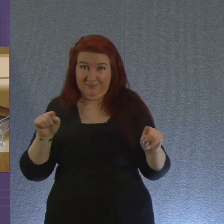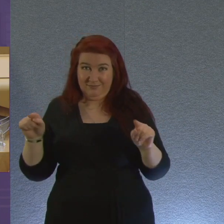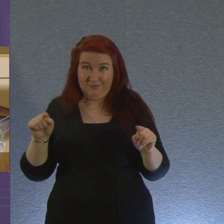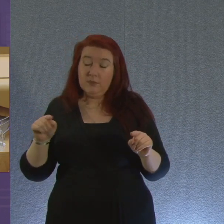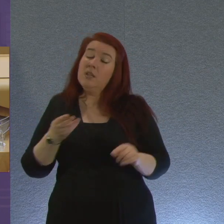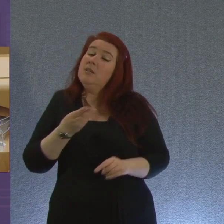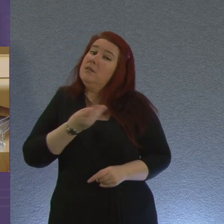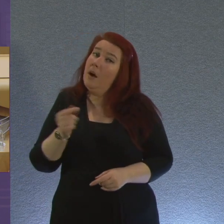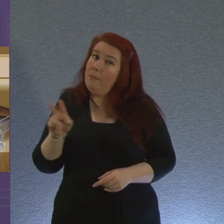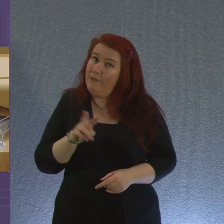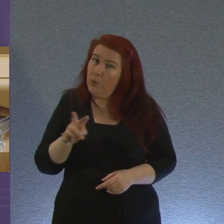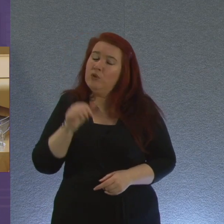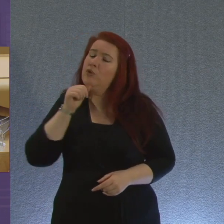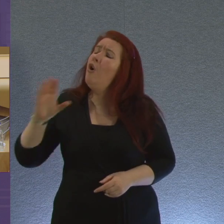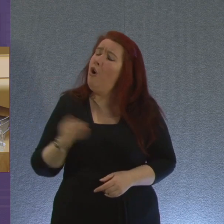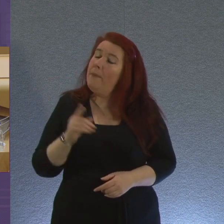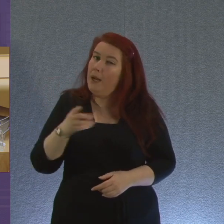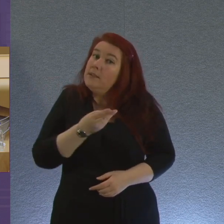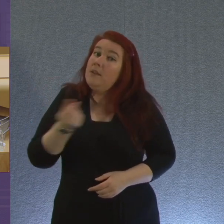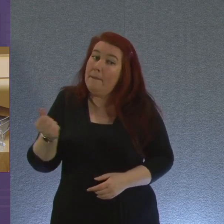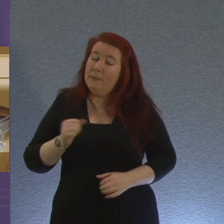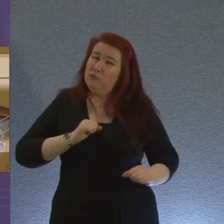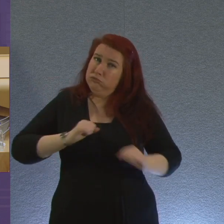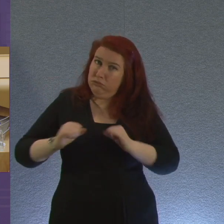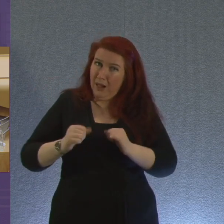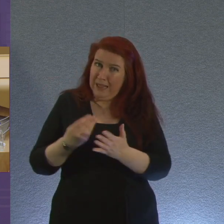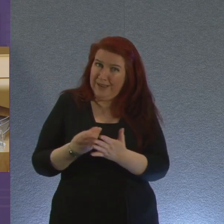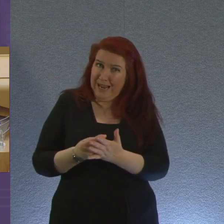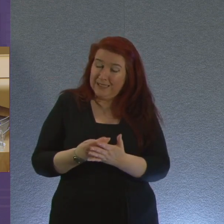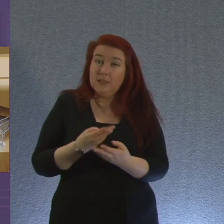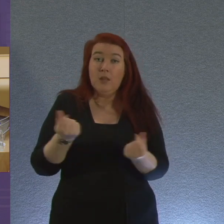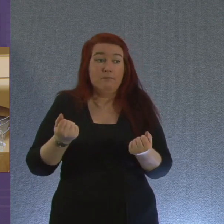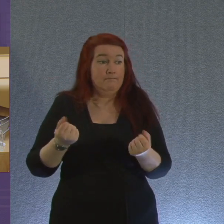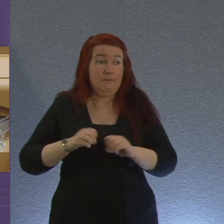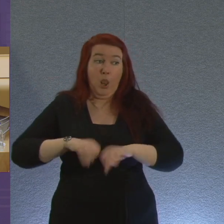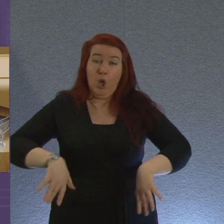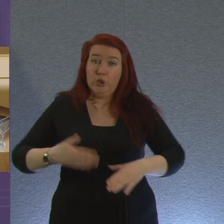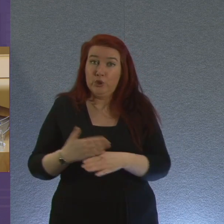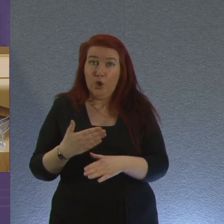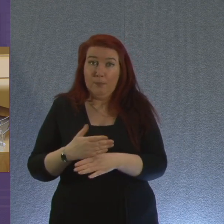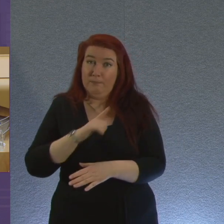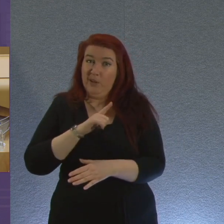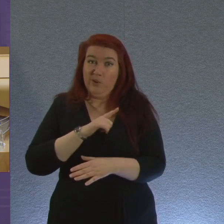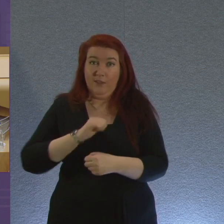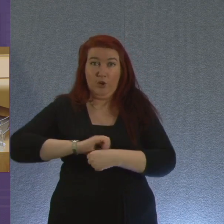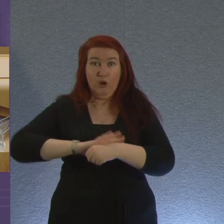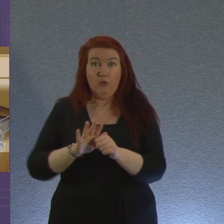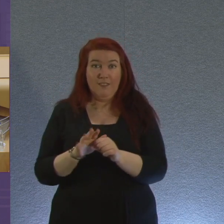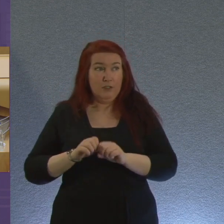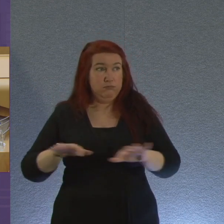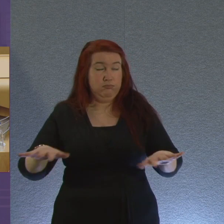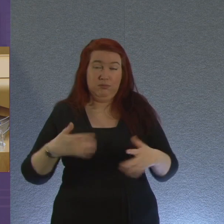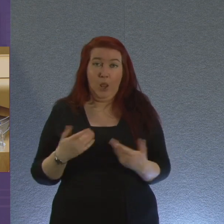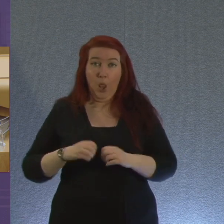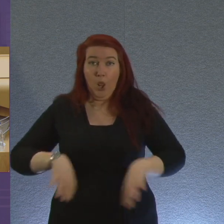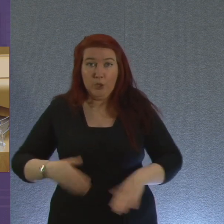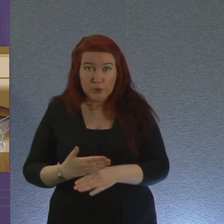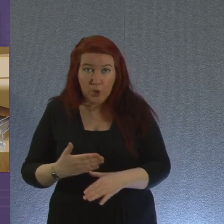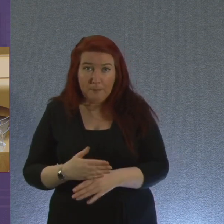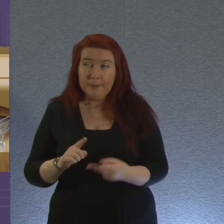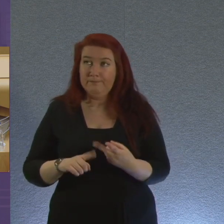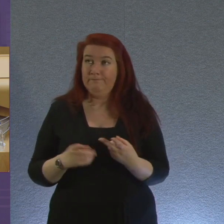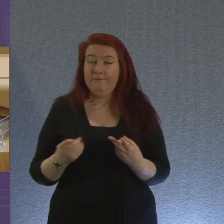all, struggle financially, and some will have lost their jobs as a result of the coronavirus outbreak. Some will have